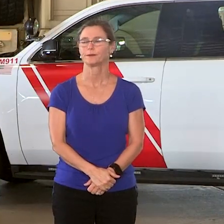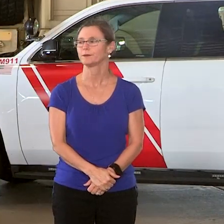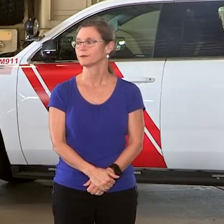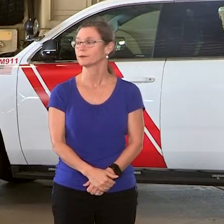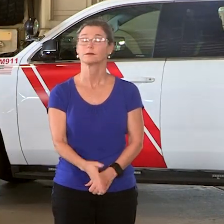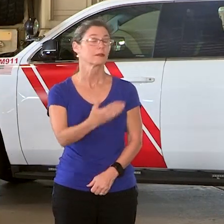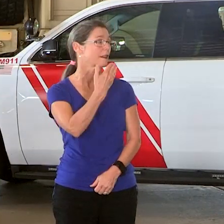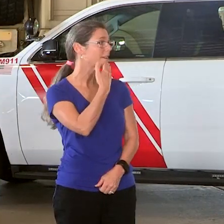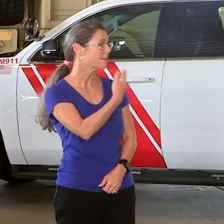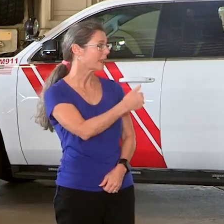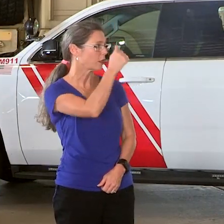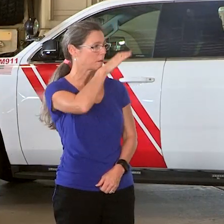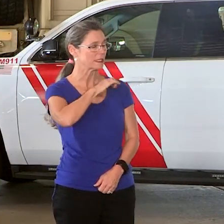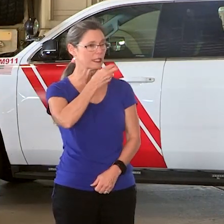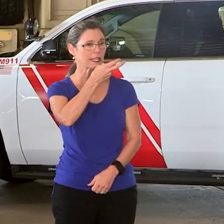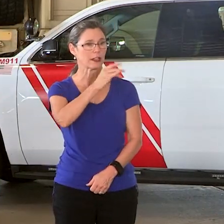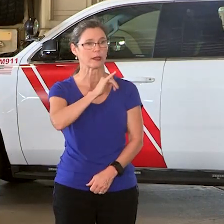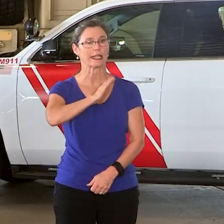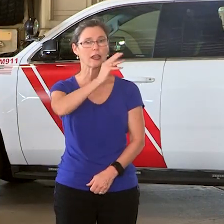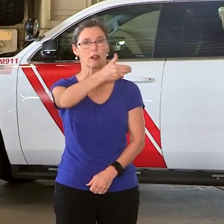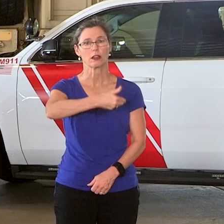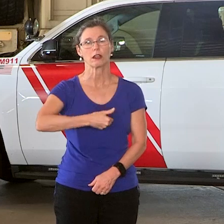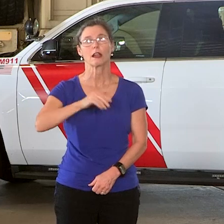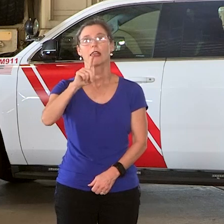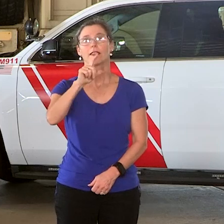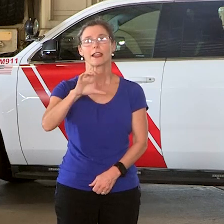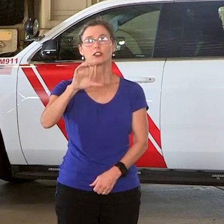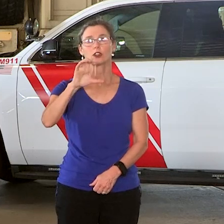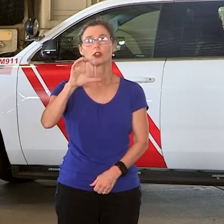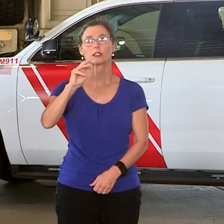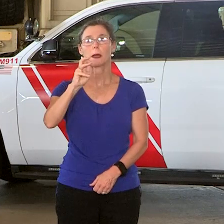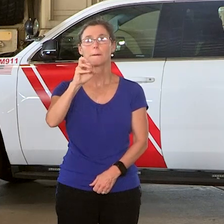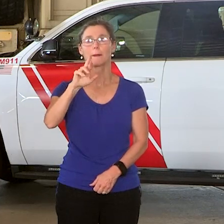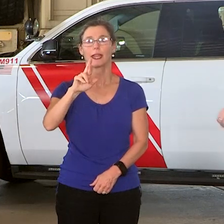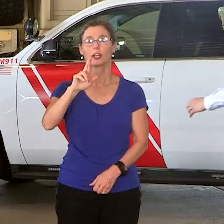Thank you, Mr. Guillory. I'd like now to call up Lake Charles Mayor Nick Hunter.